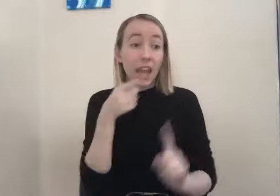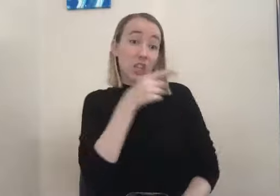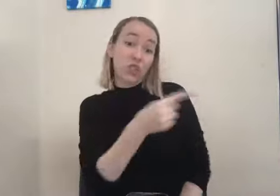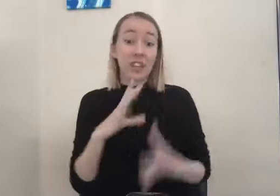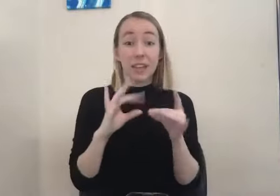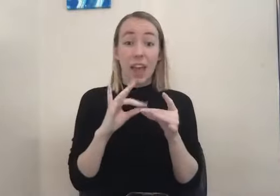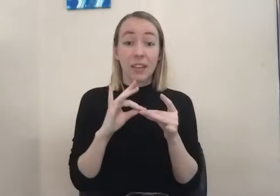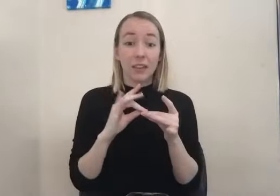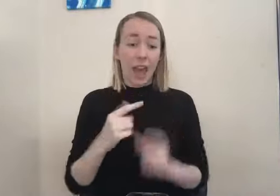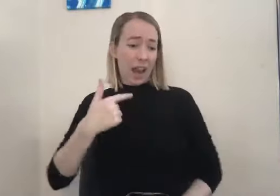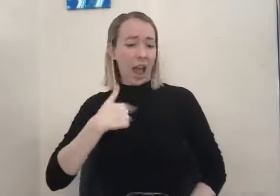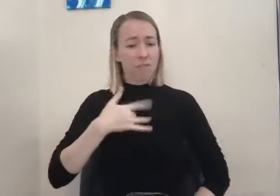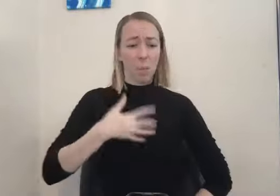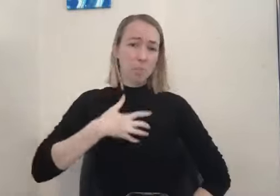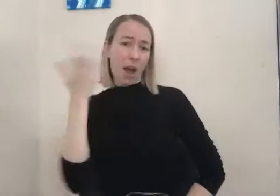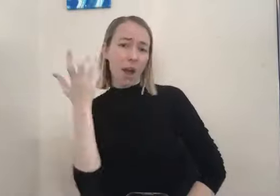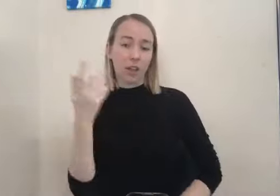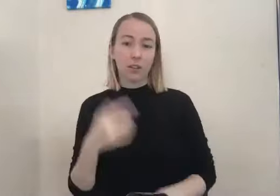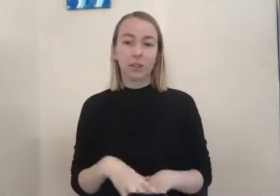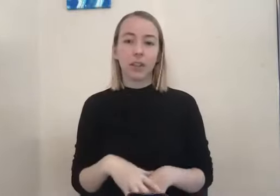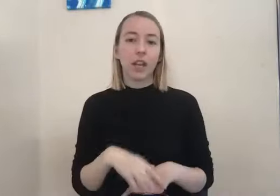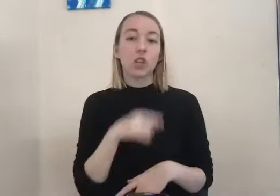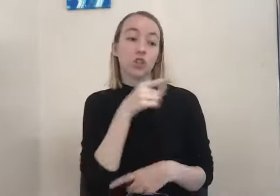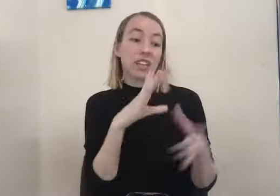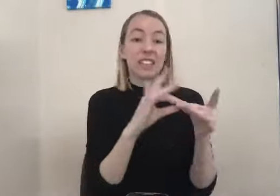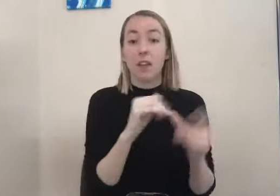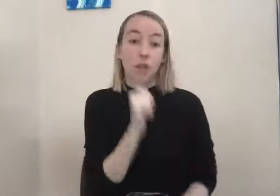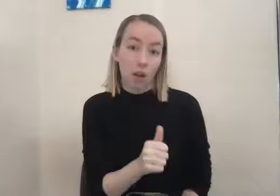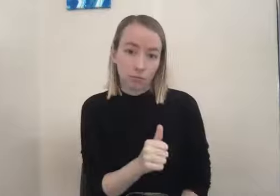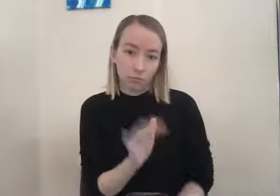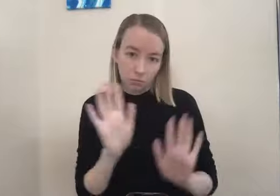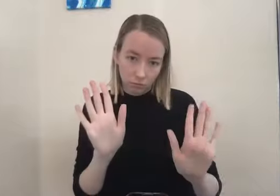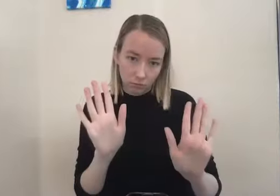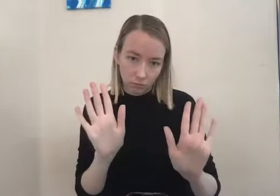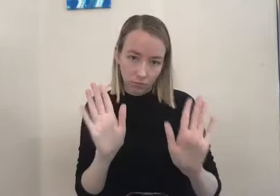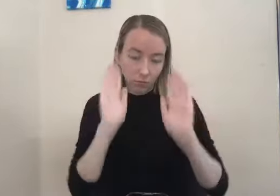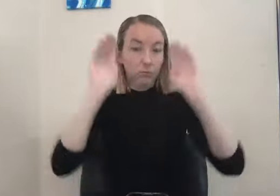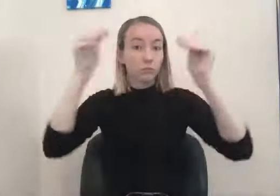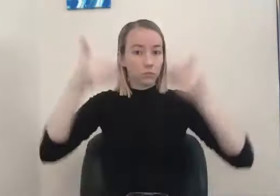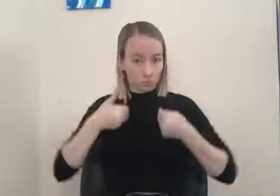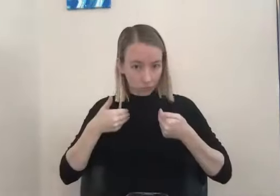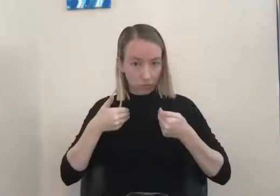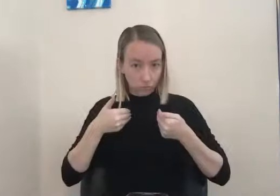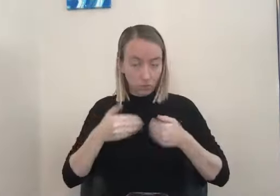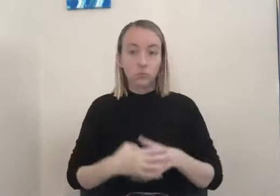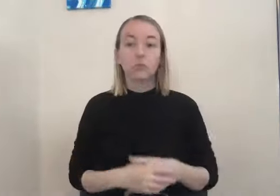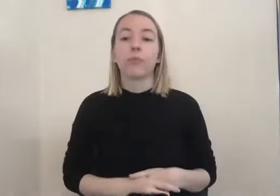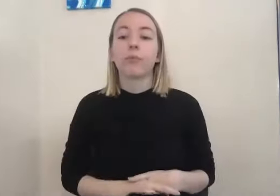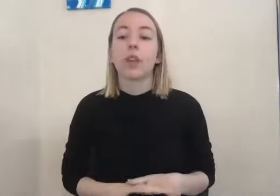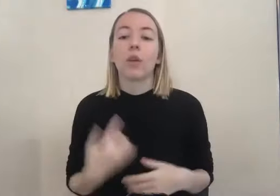my sponsor used to say, when I would phone my sponsor, I would say to her, she'd say to me, right, what happened? How do you